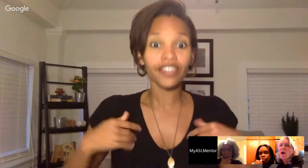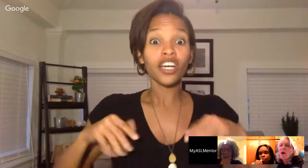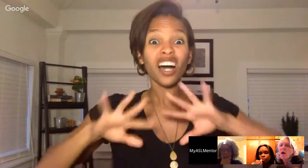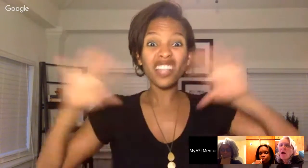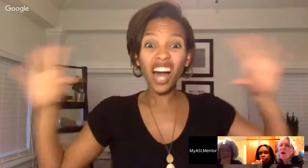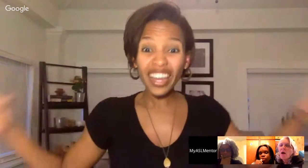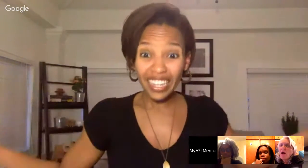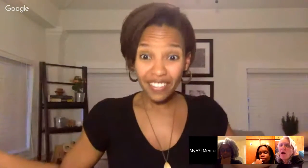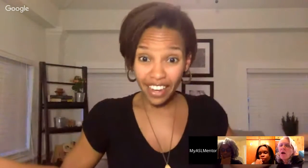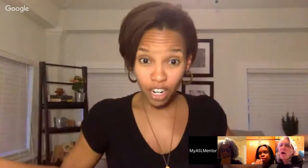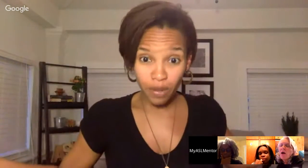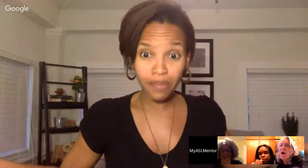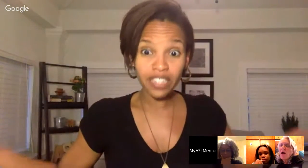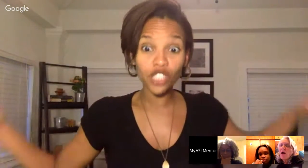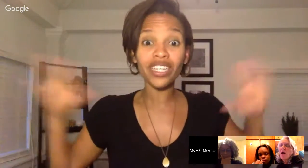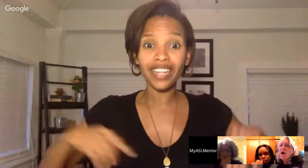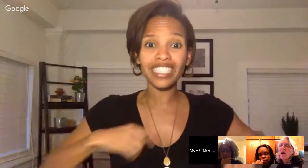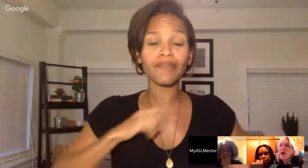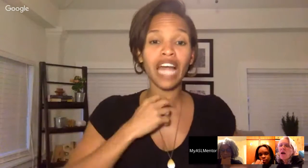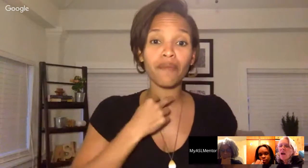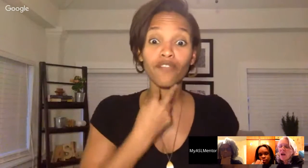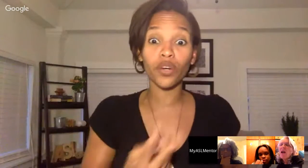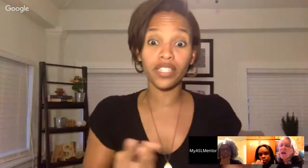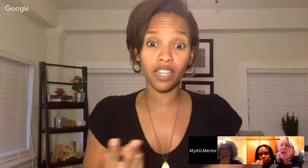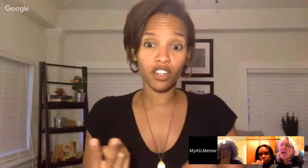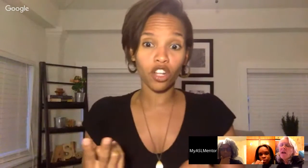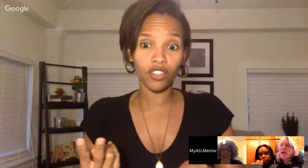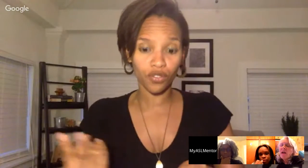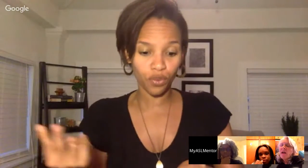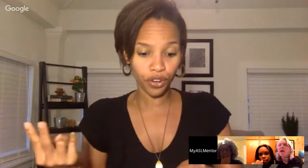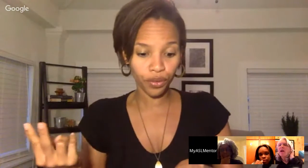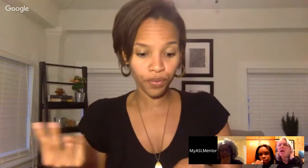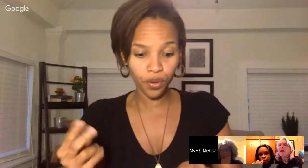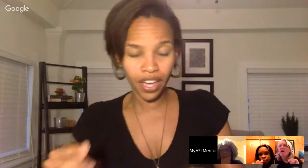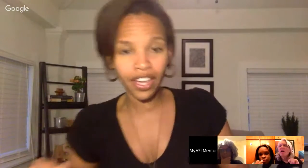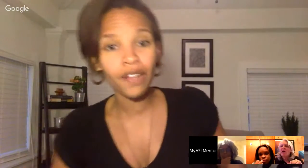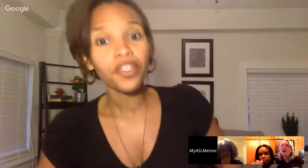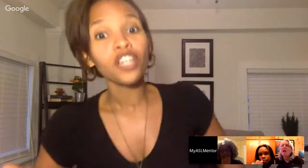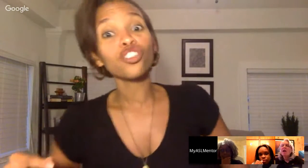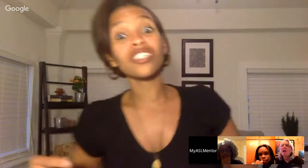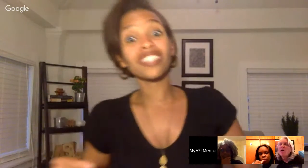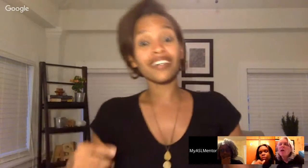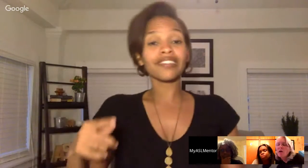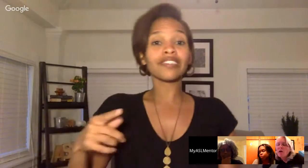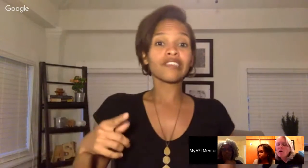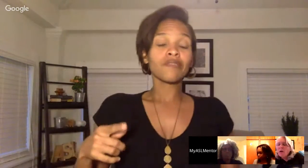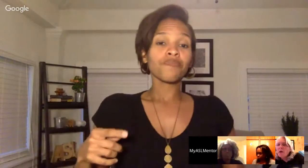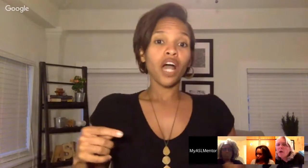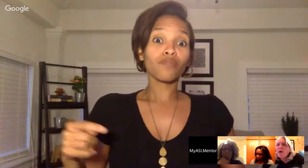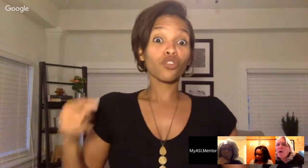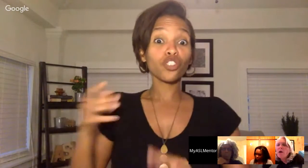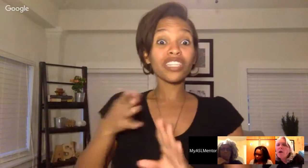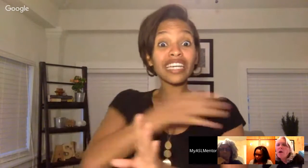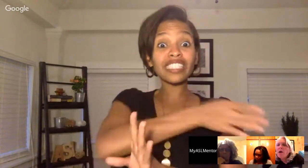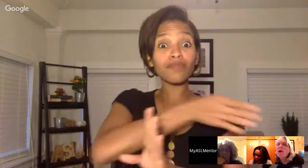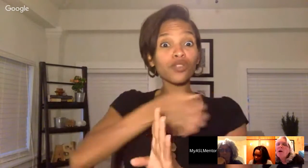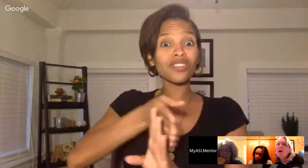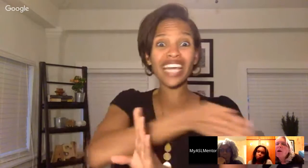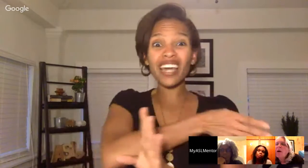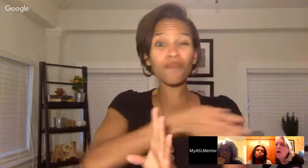okay? A lot in there, but I'm gonna do it again. This time I'm gonna have my voice on and gloss it for you, okay? She says, so she leads up to it saying,